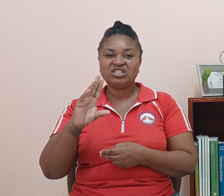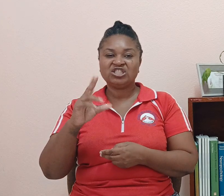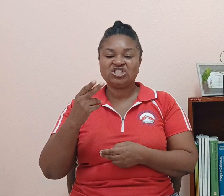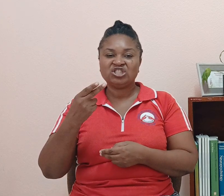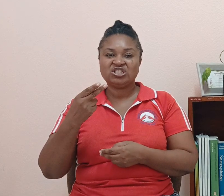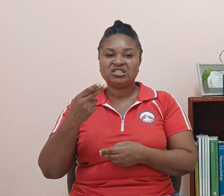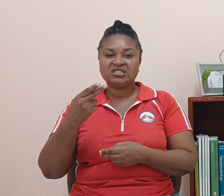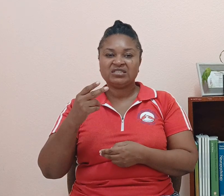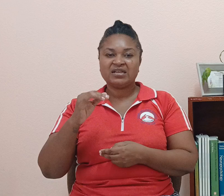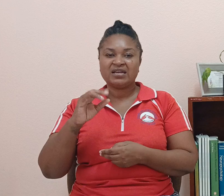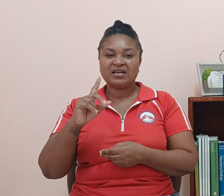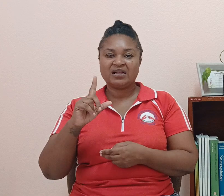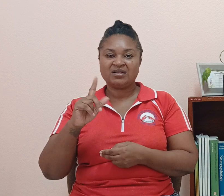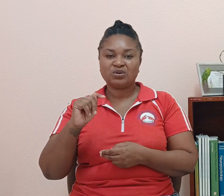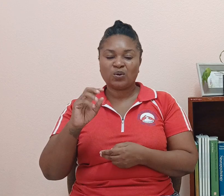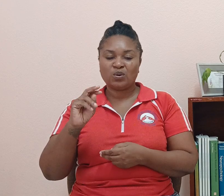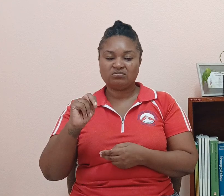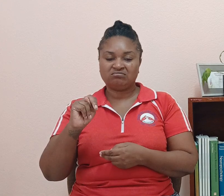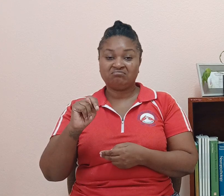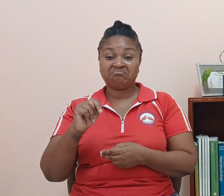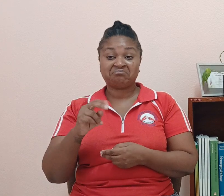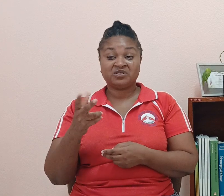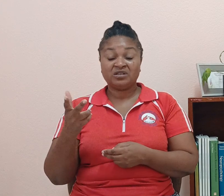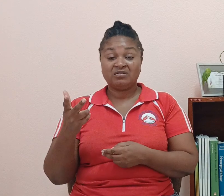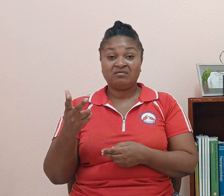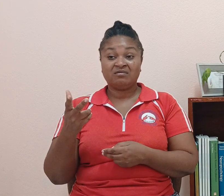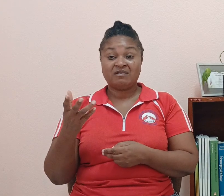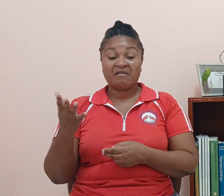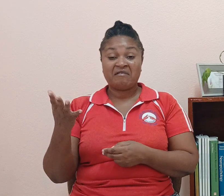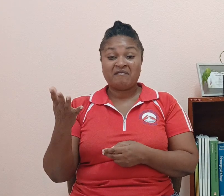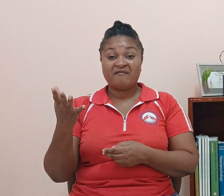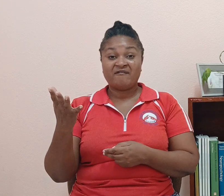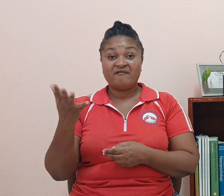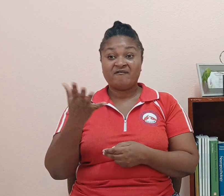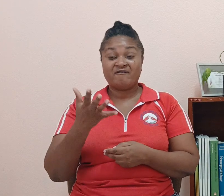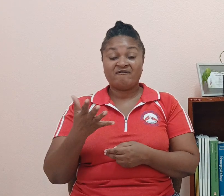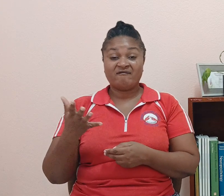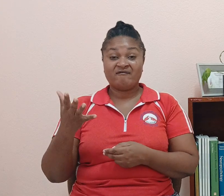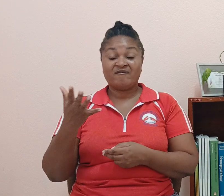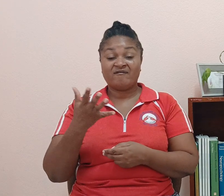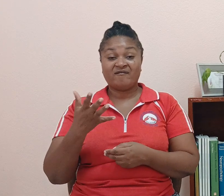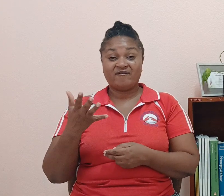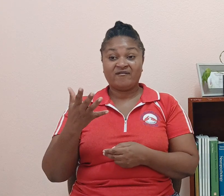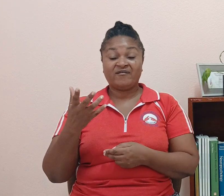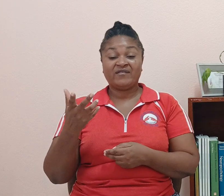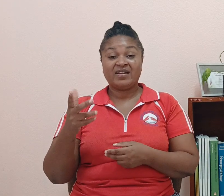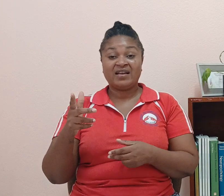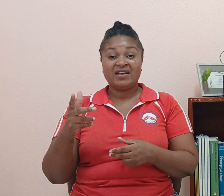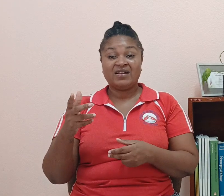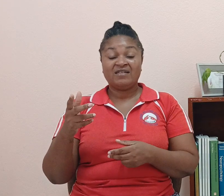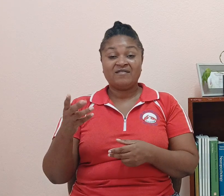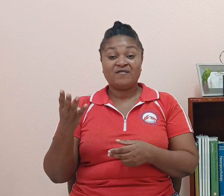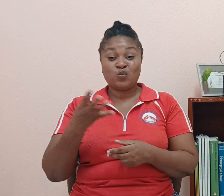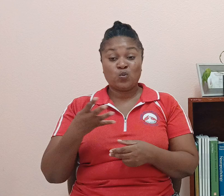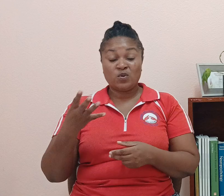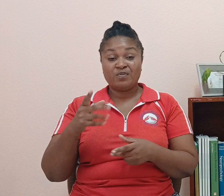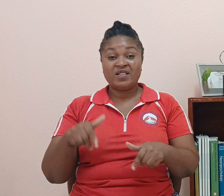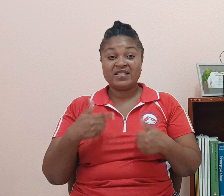They lived in a town called Bethlehem in the land of Judah.